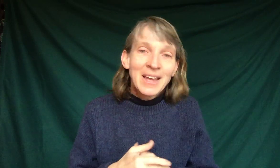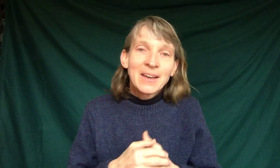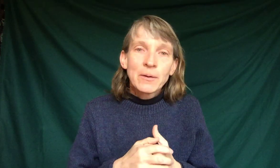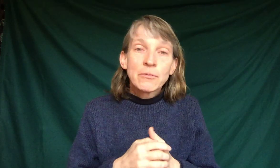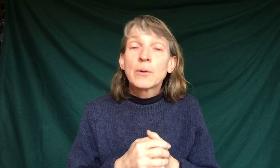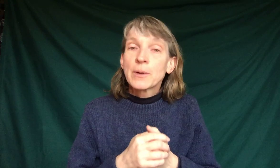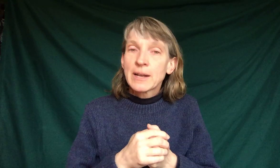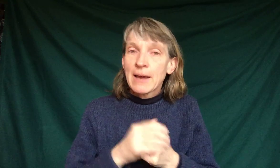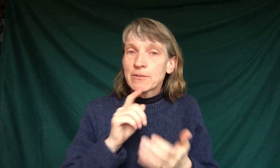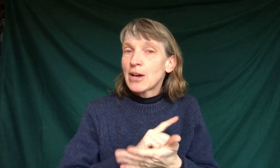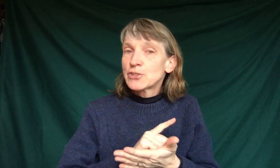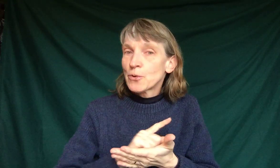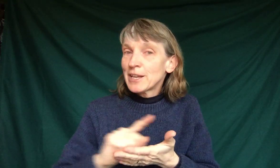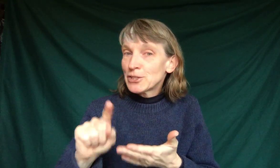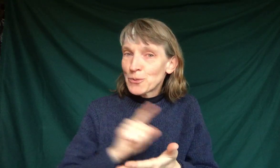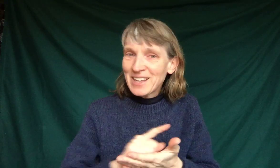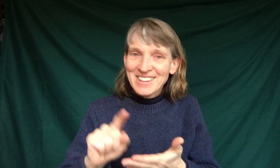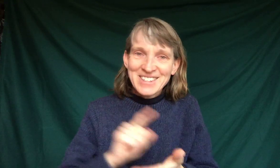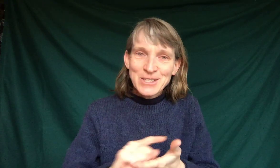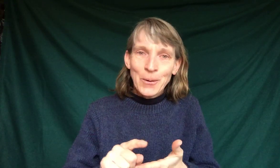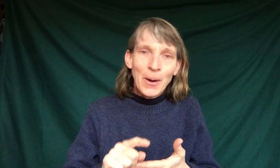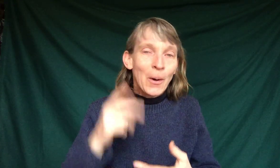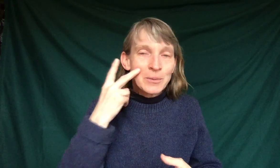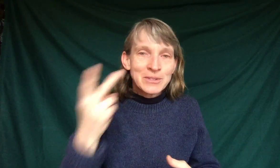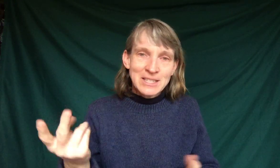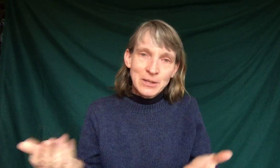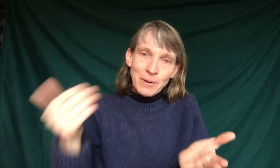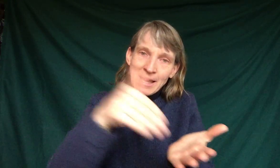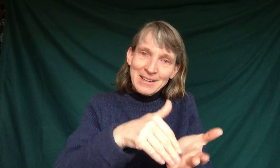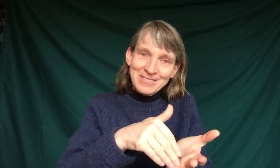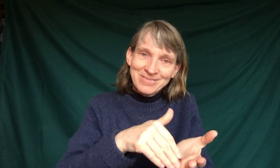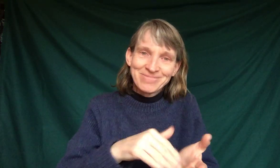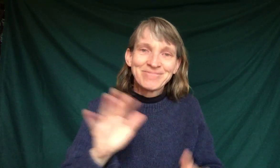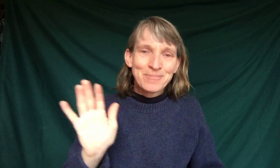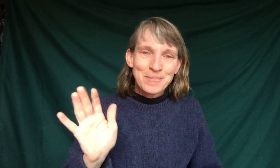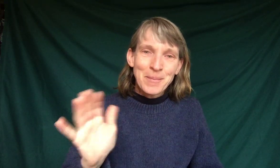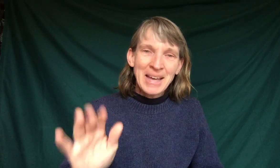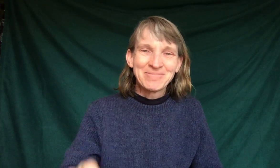Going forward, we're going to have a story each week. So I hope to see you again. Bye-bye.